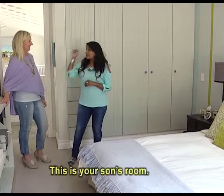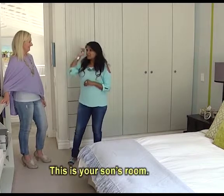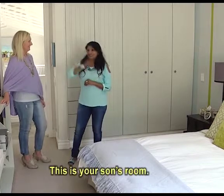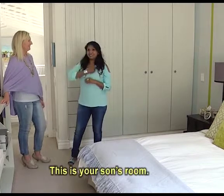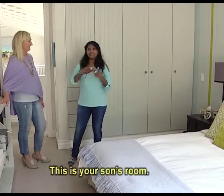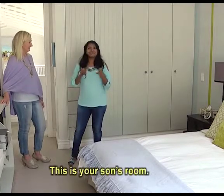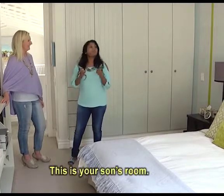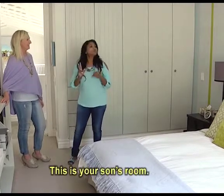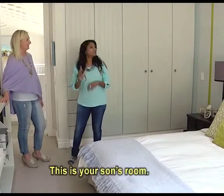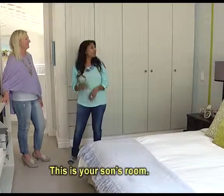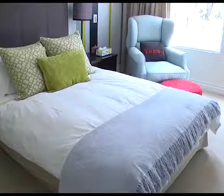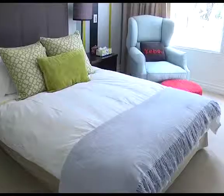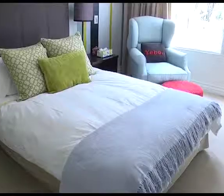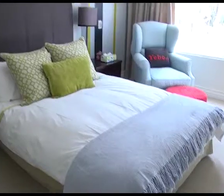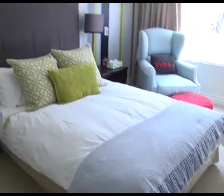This is your son's room.